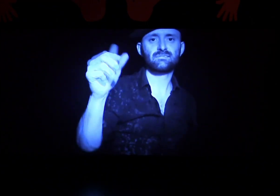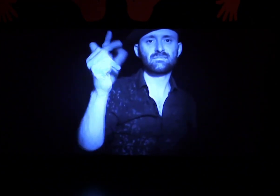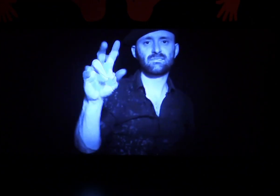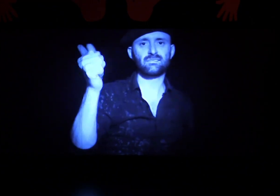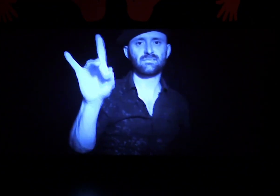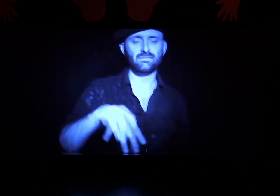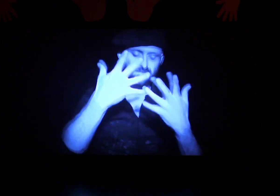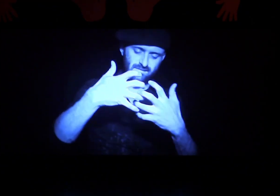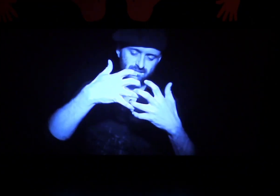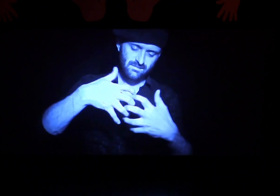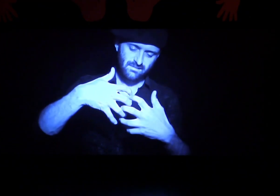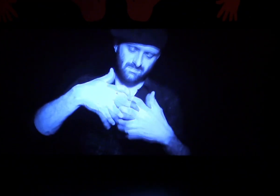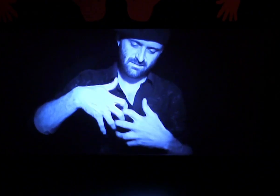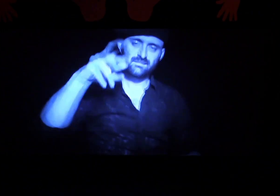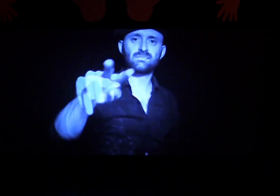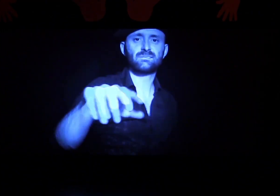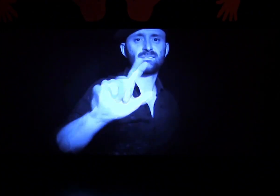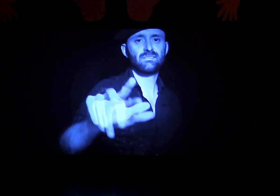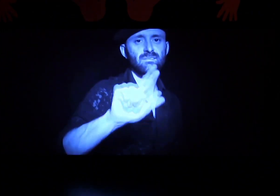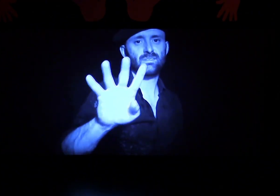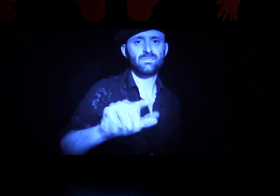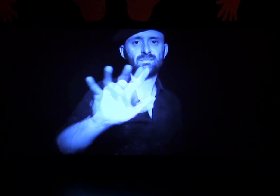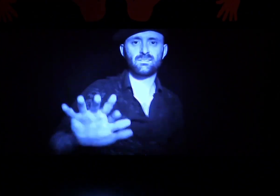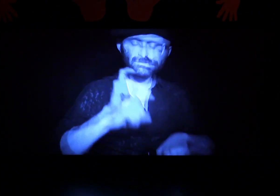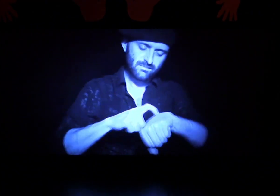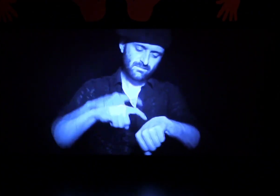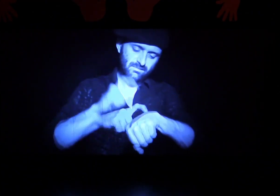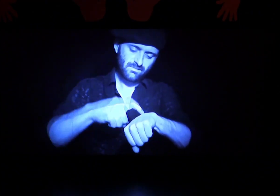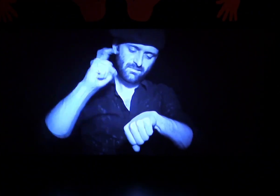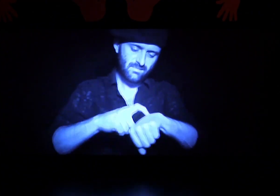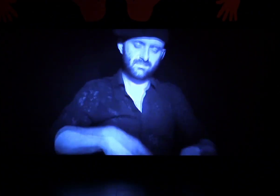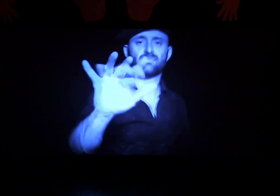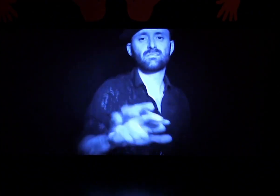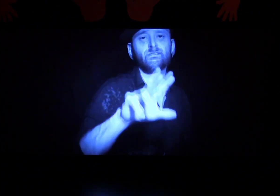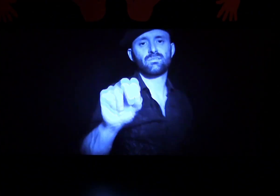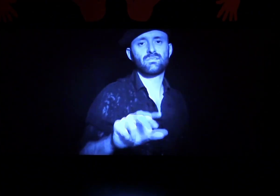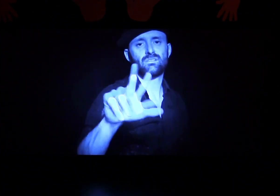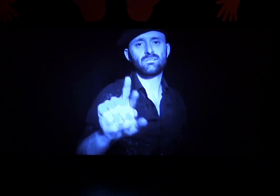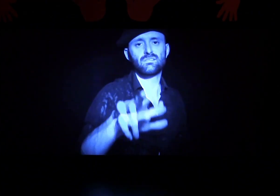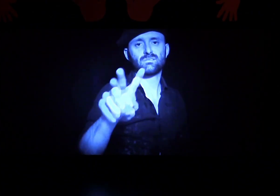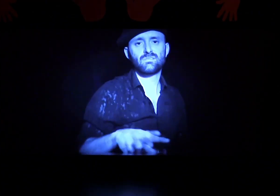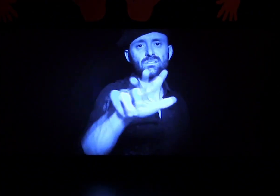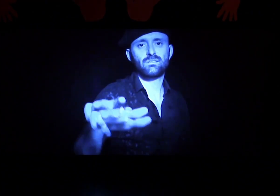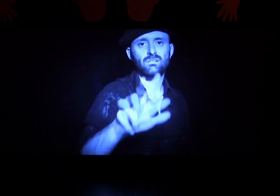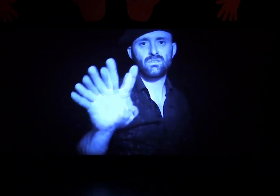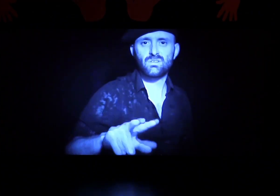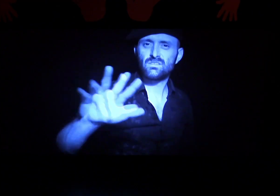15, 16, 17, 18, gears turning, 22, 23, 24, 25, time passing, 28, 23, 30, 32,